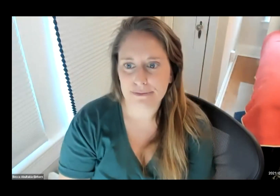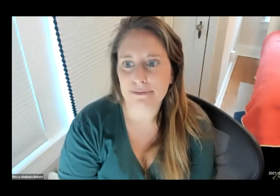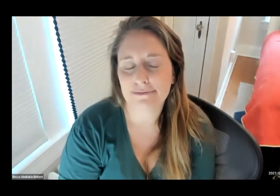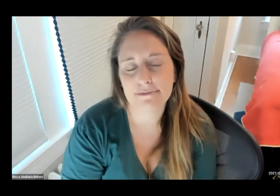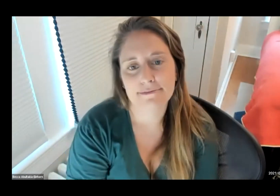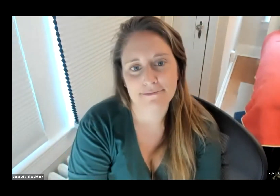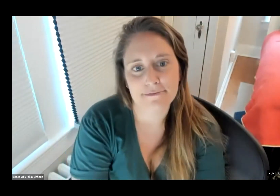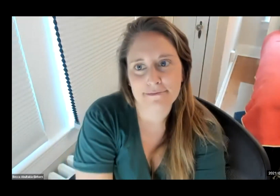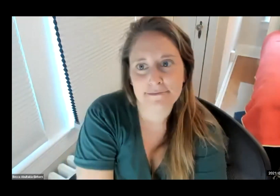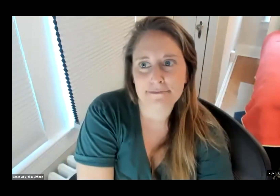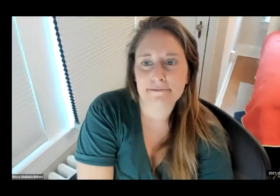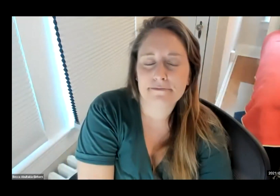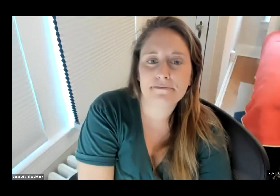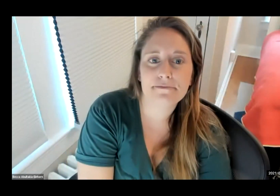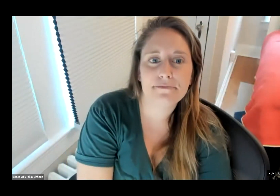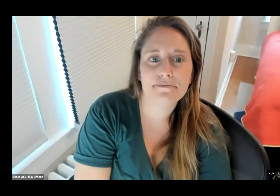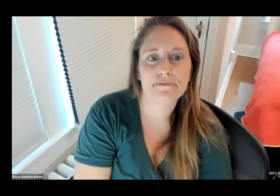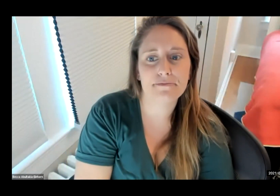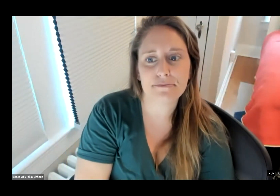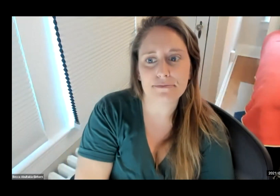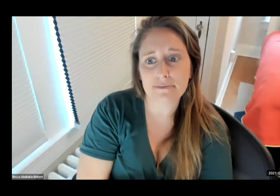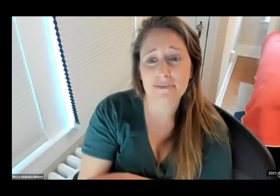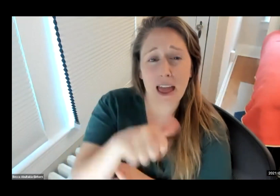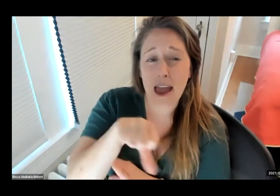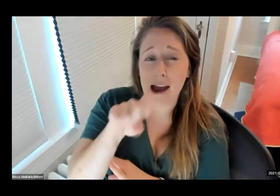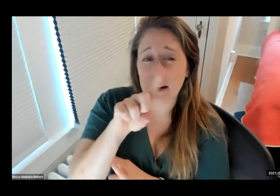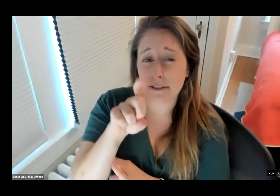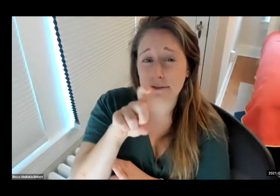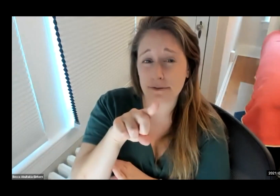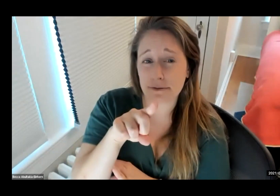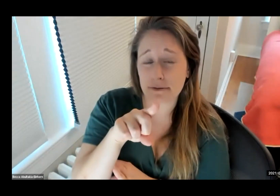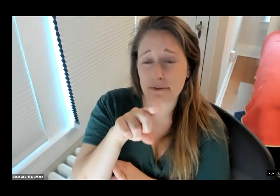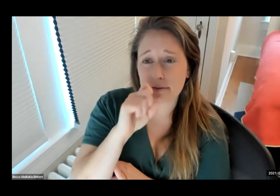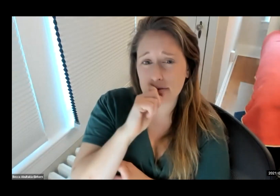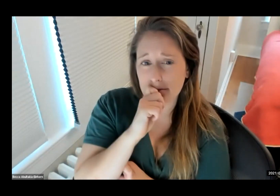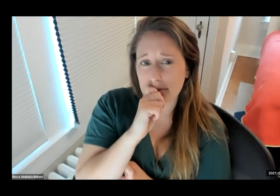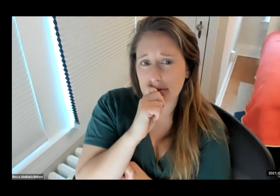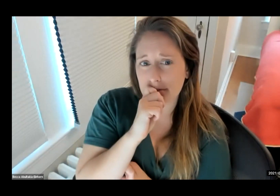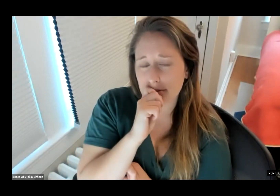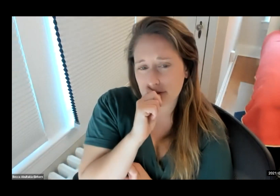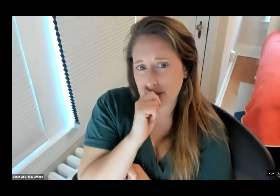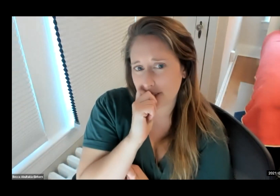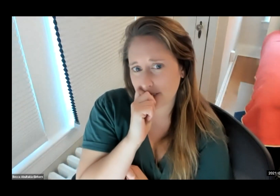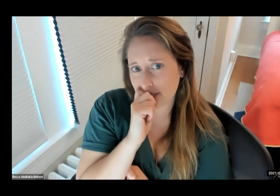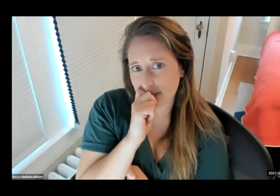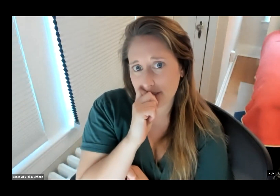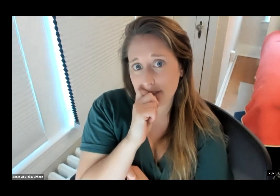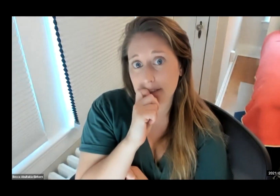you may think you're not a good applicant, but don't worry, don't worry about that. Any questions?